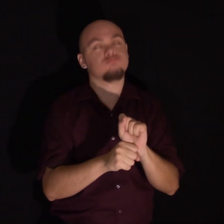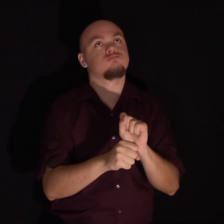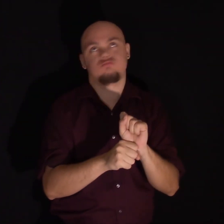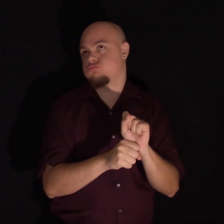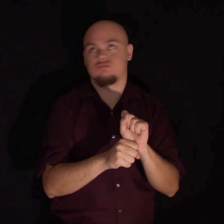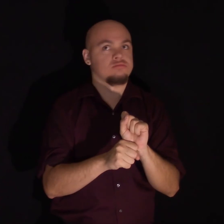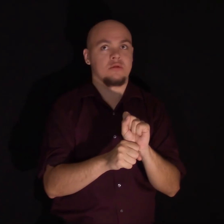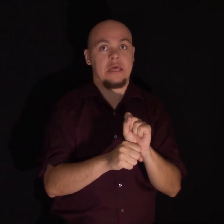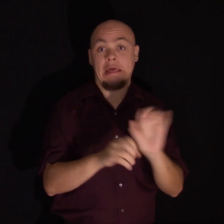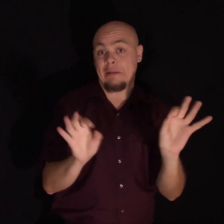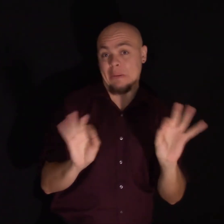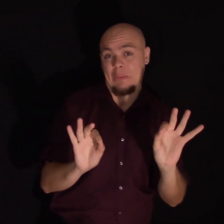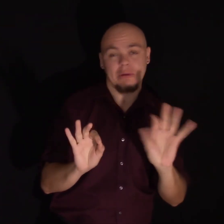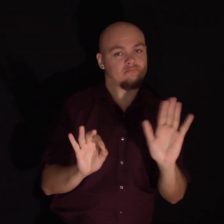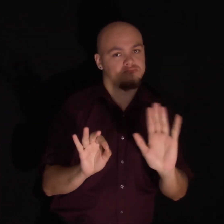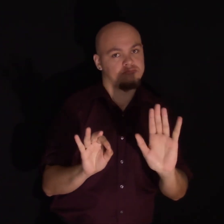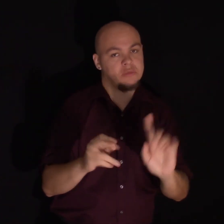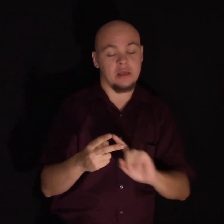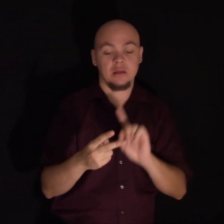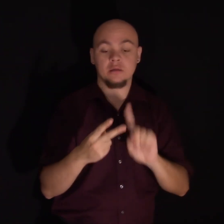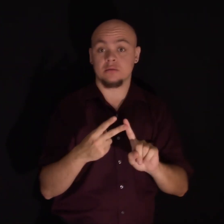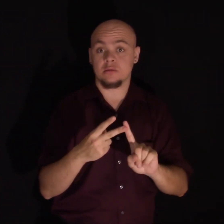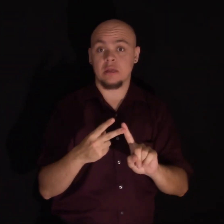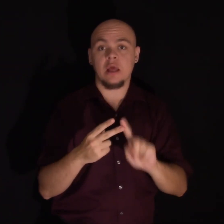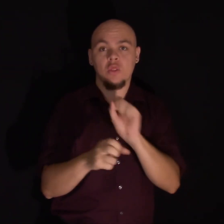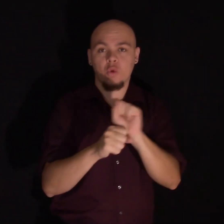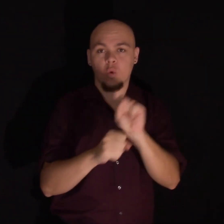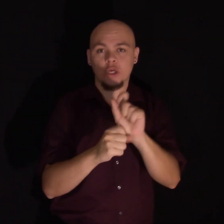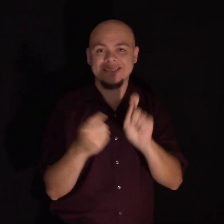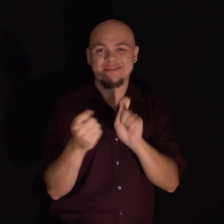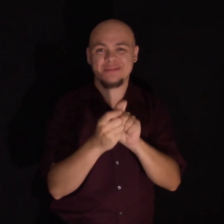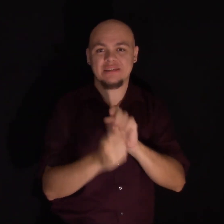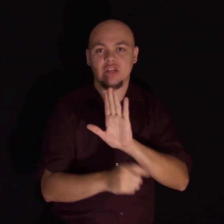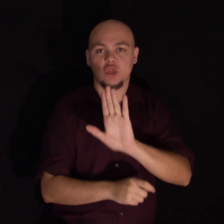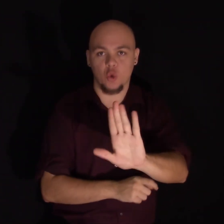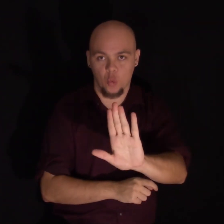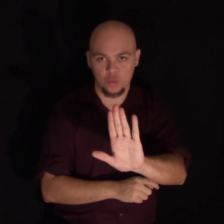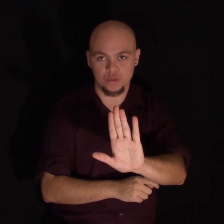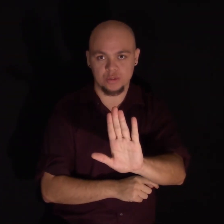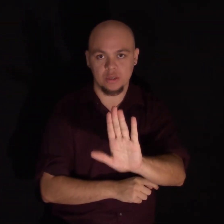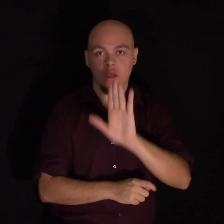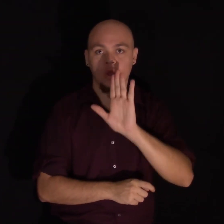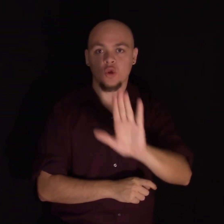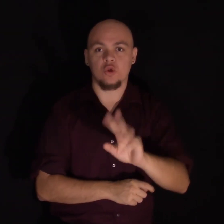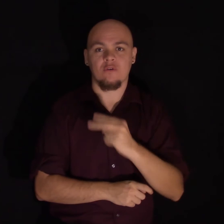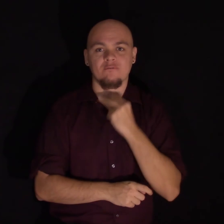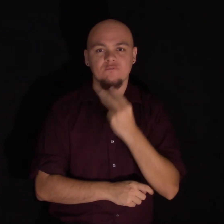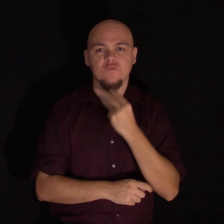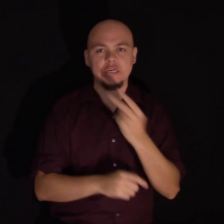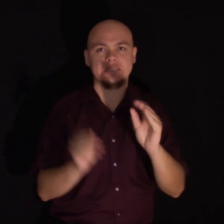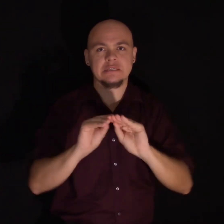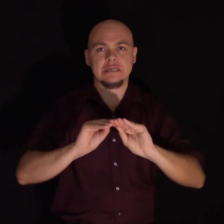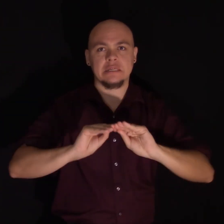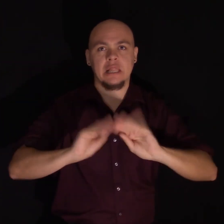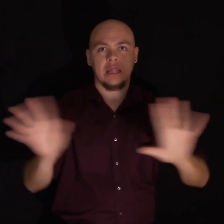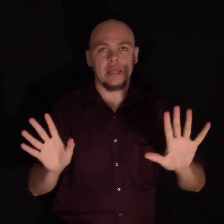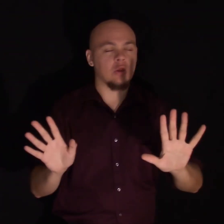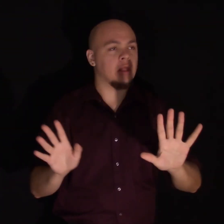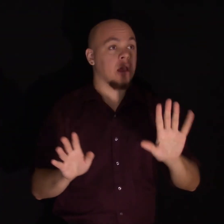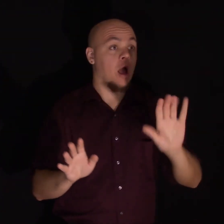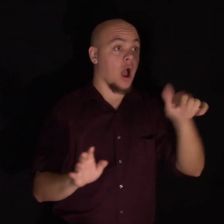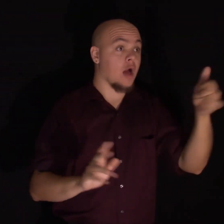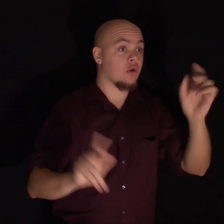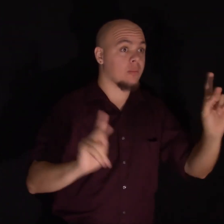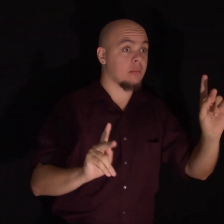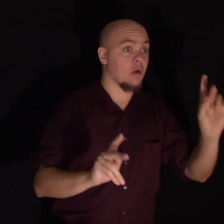work. 2, that work has to be specific to you. You must cut your voice so sharply that it can be mistaken for nobody but